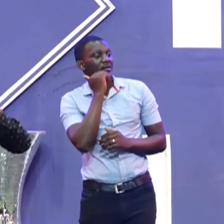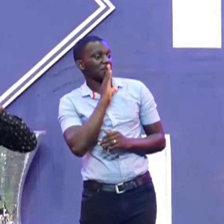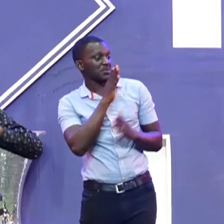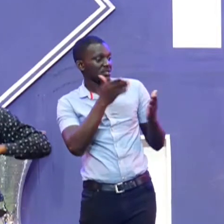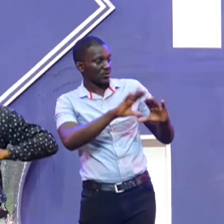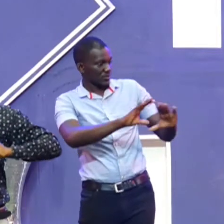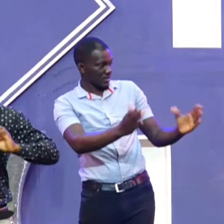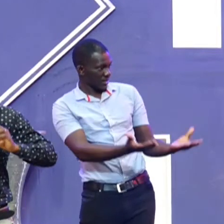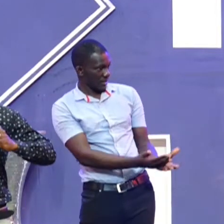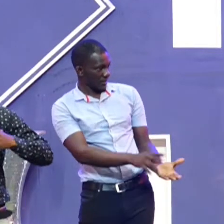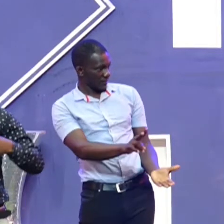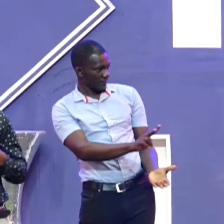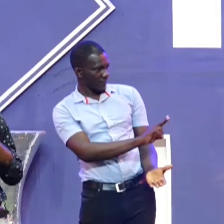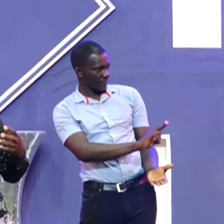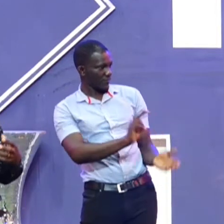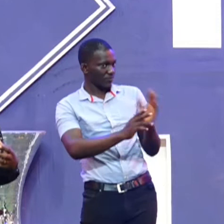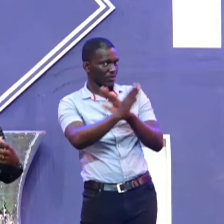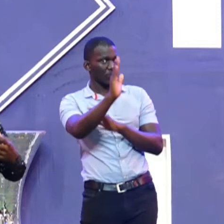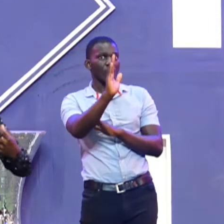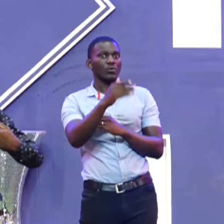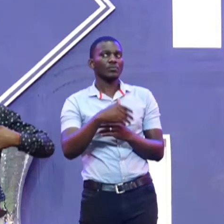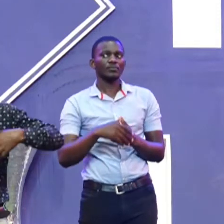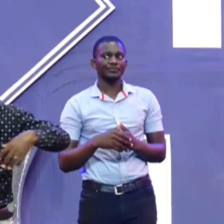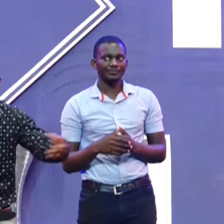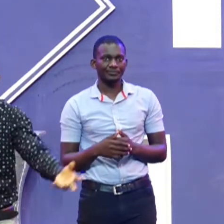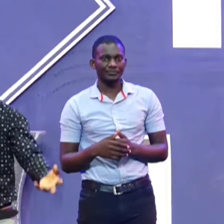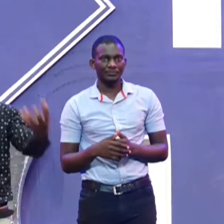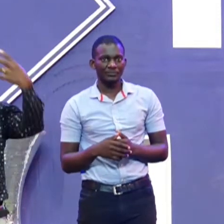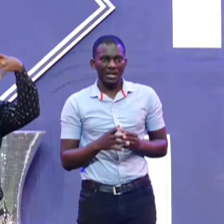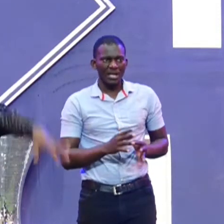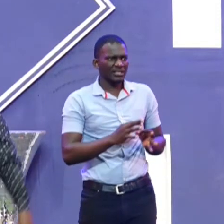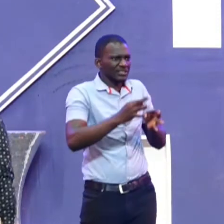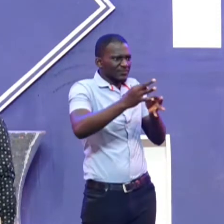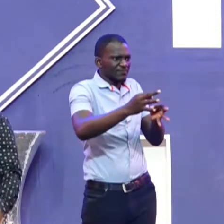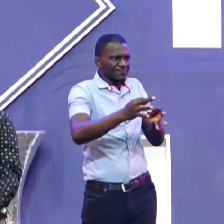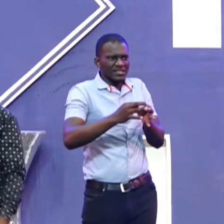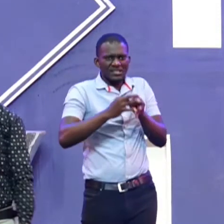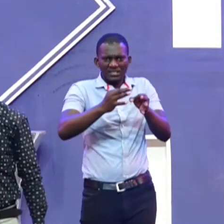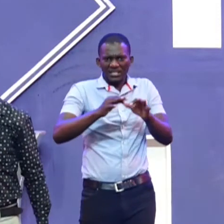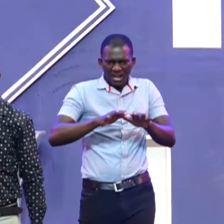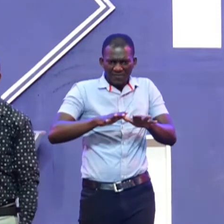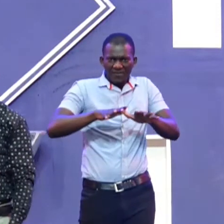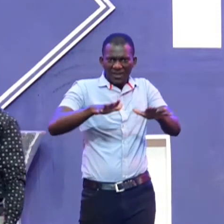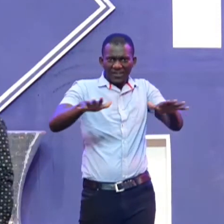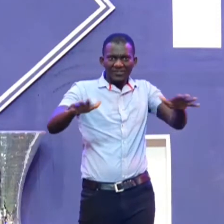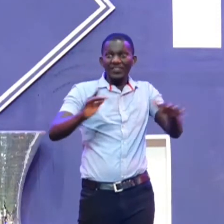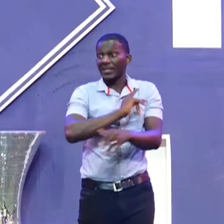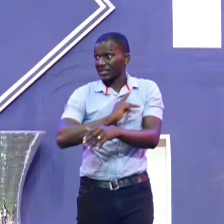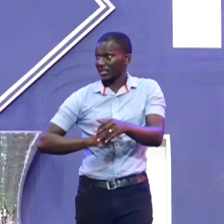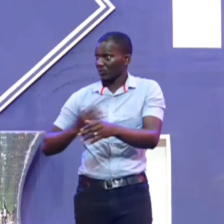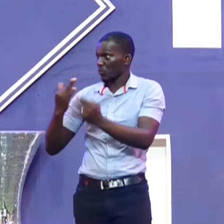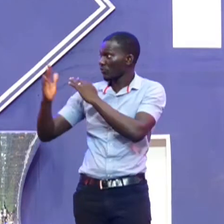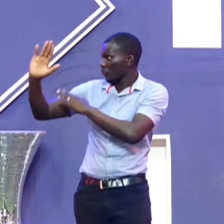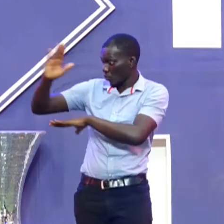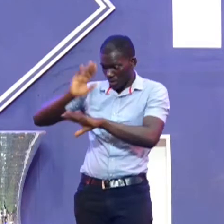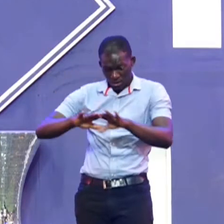nsi naye nga extension is what? Ngasembezayo bwakabaka bwa Katonda wano. But when Adam would be here on